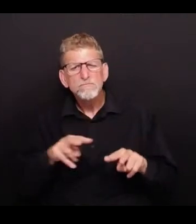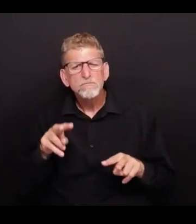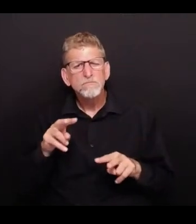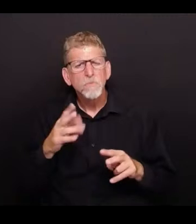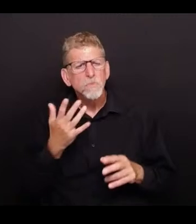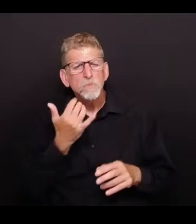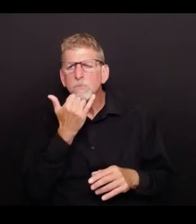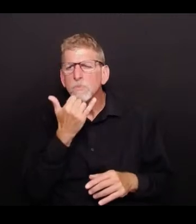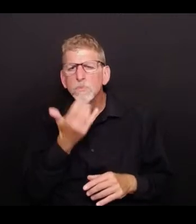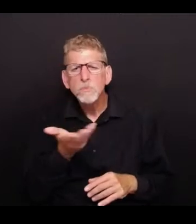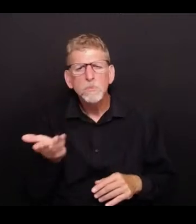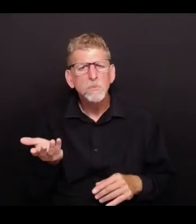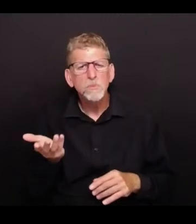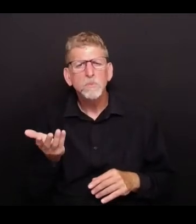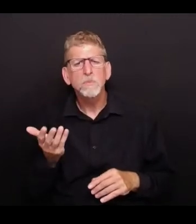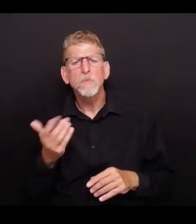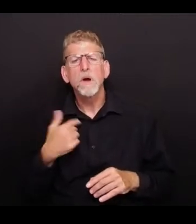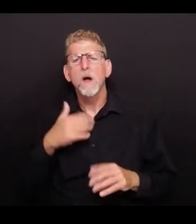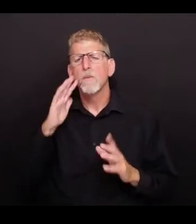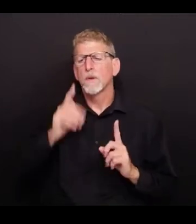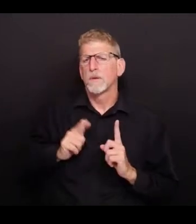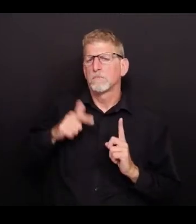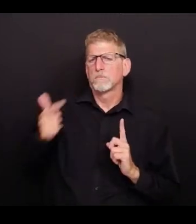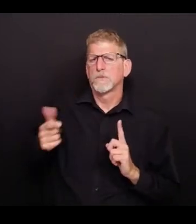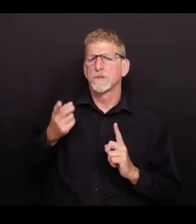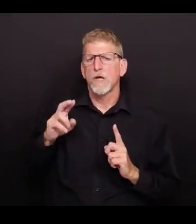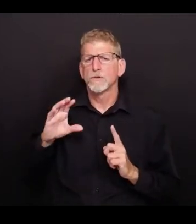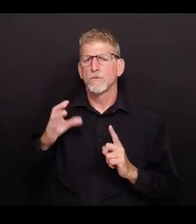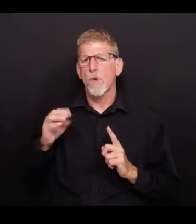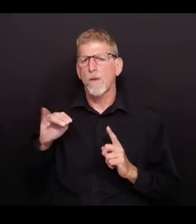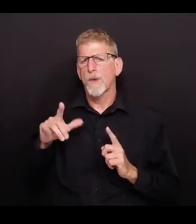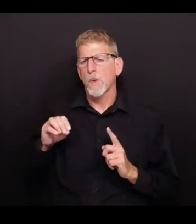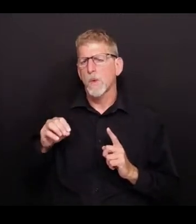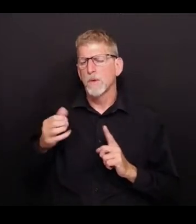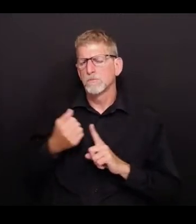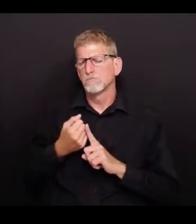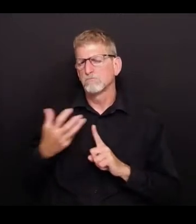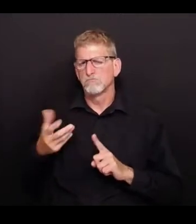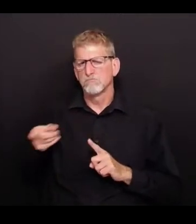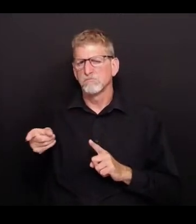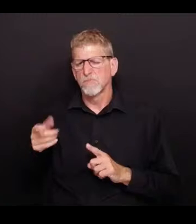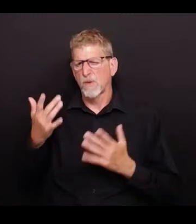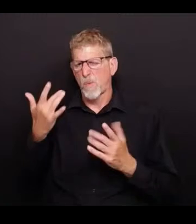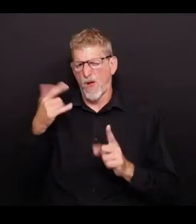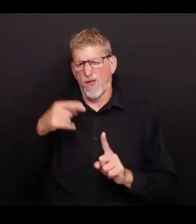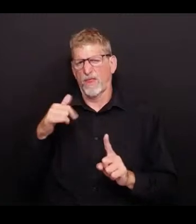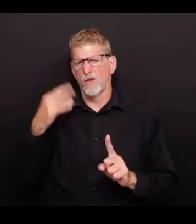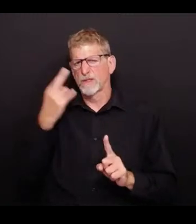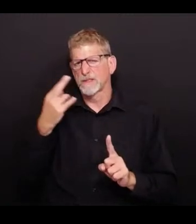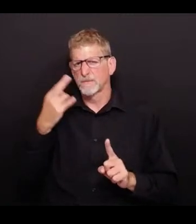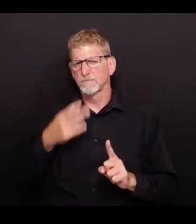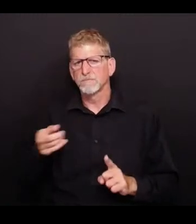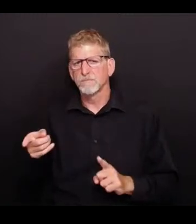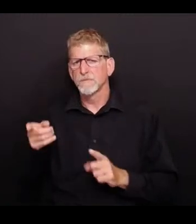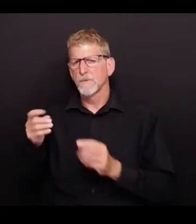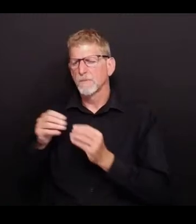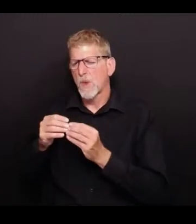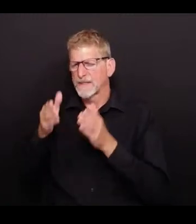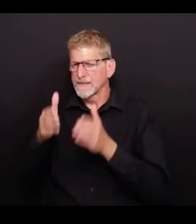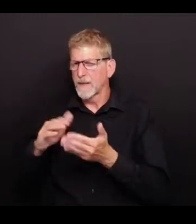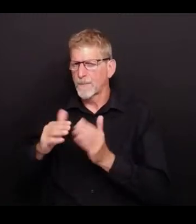all of our populations. And I'll let Dr. Chimillo comment specifically about our populations of focus.